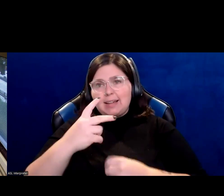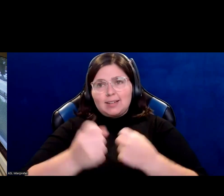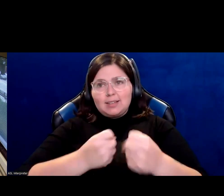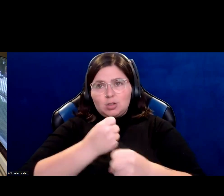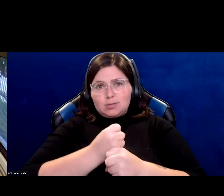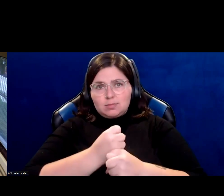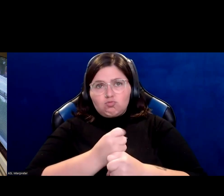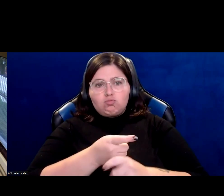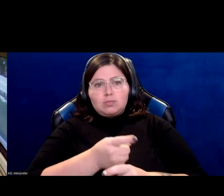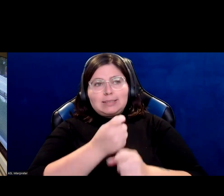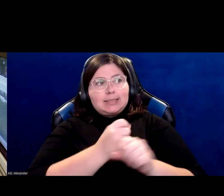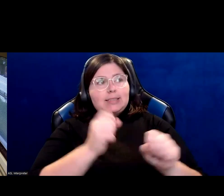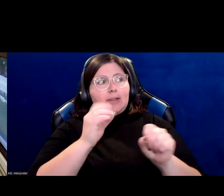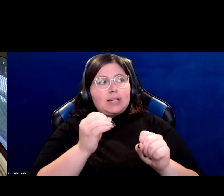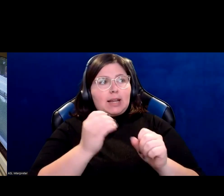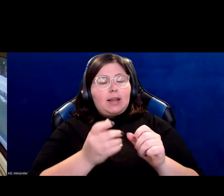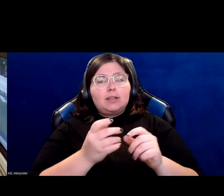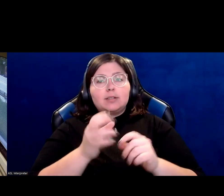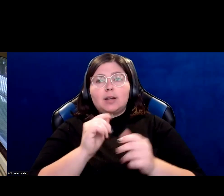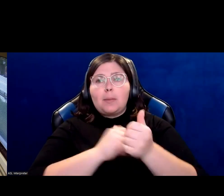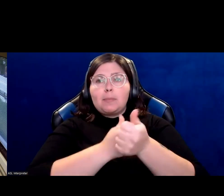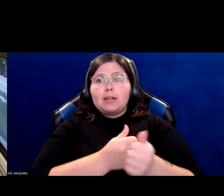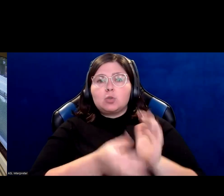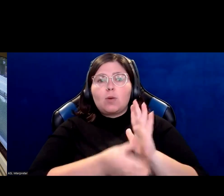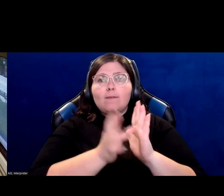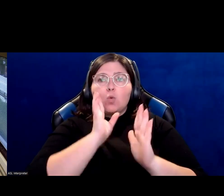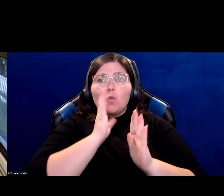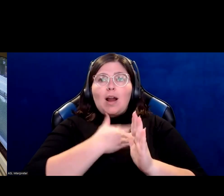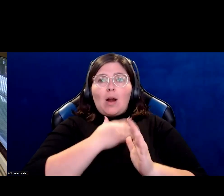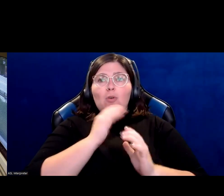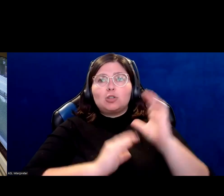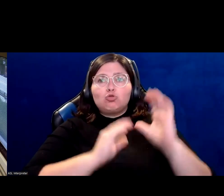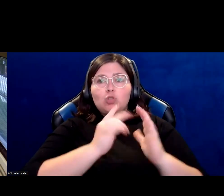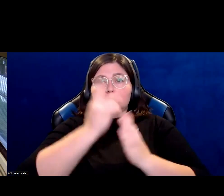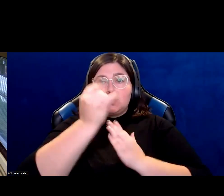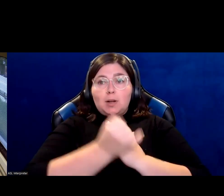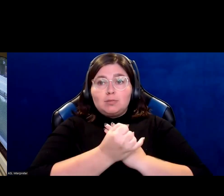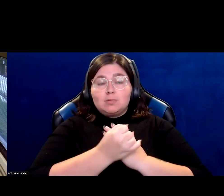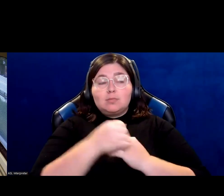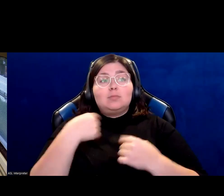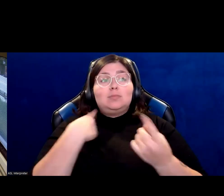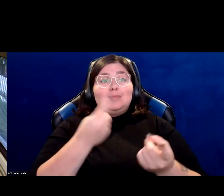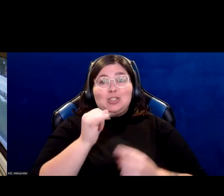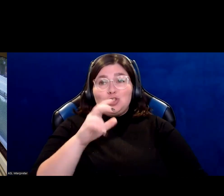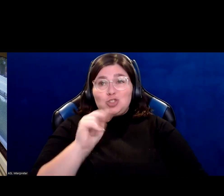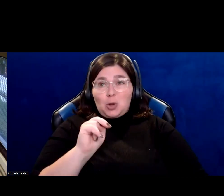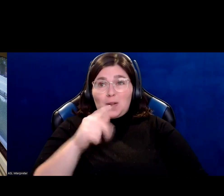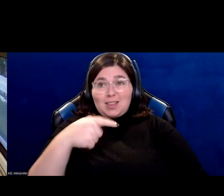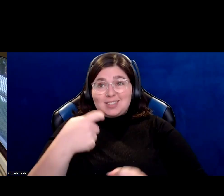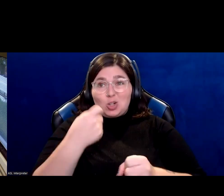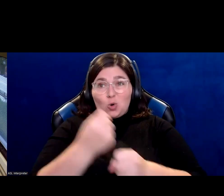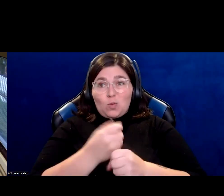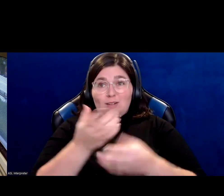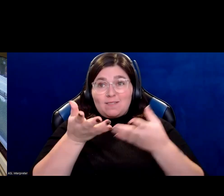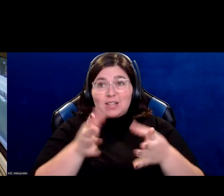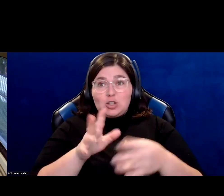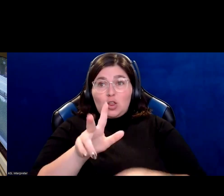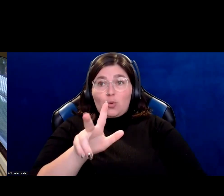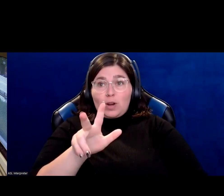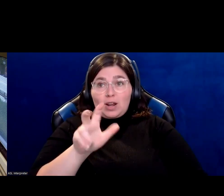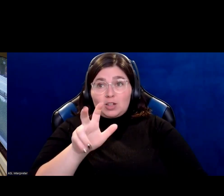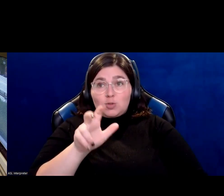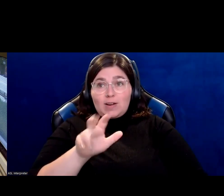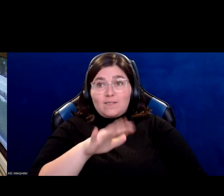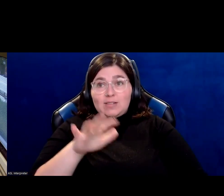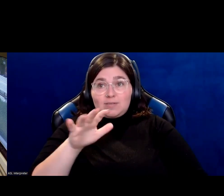conducting safety and compliance reviews of our construction projects. Since January of this year, we've completed 355 safety